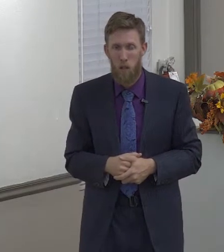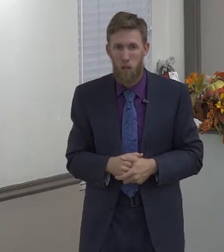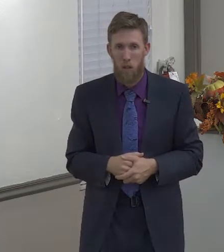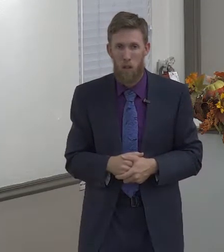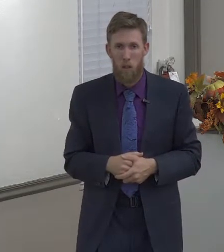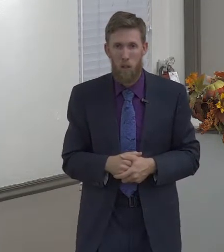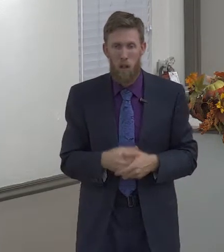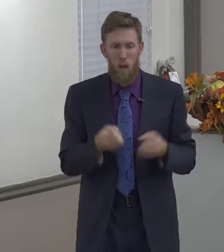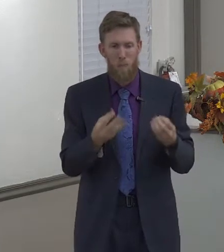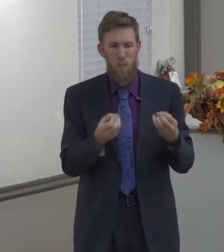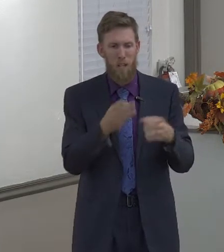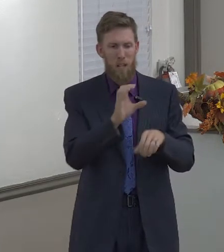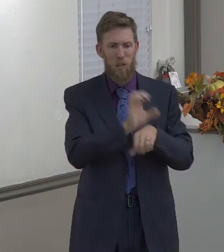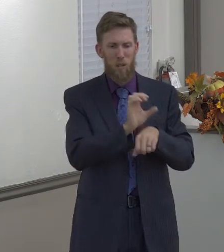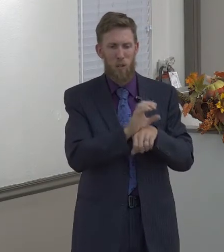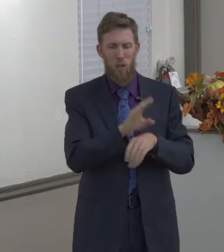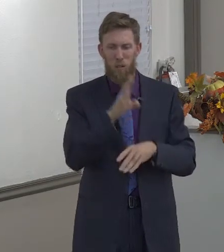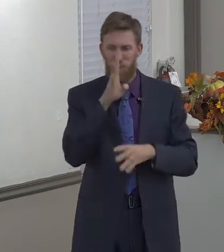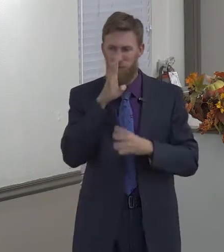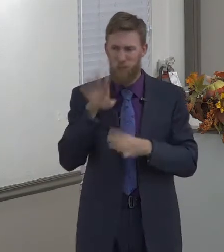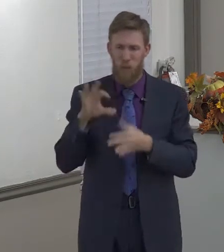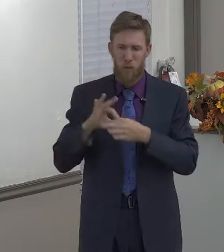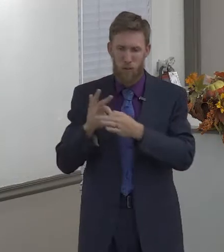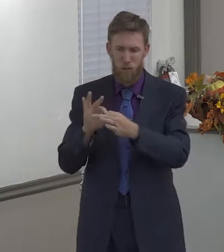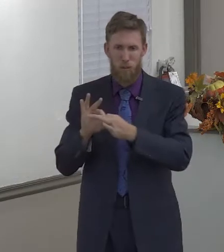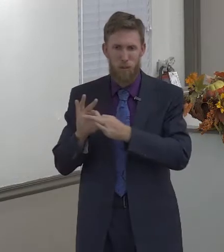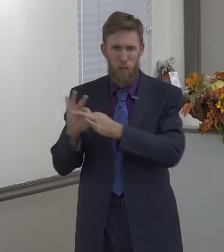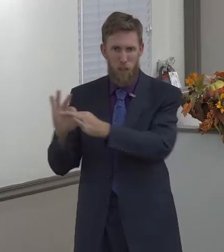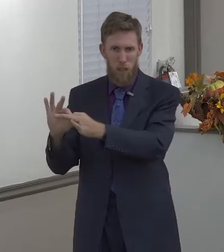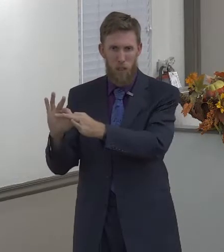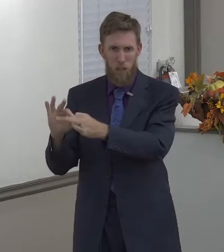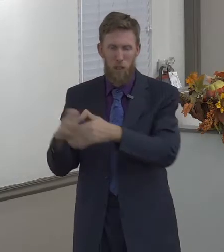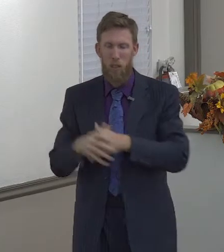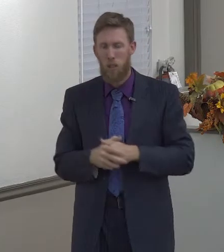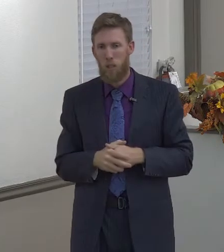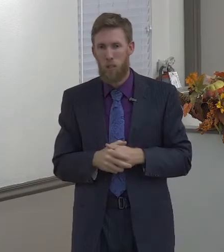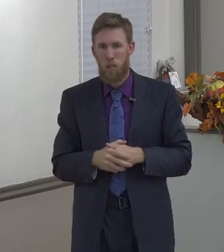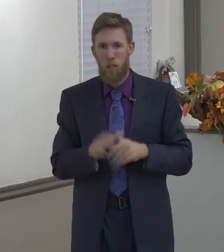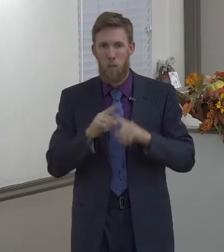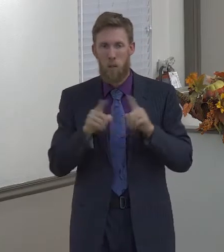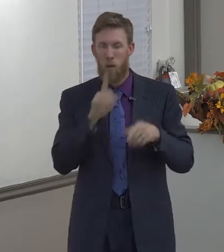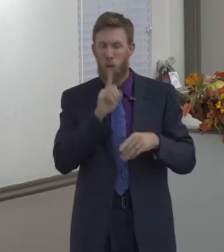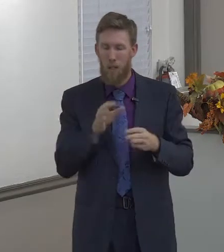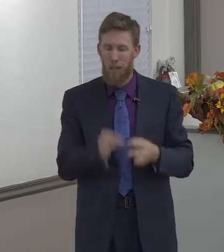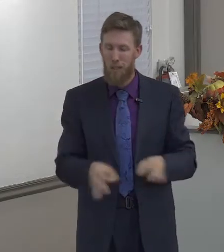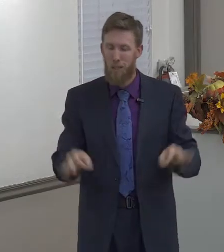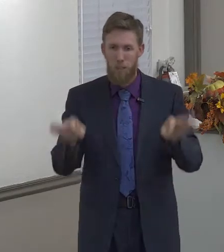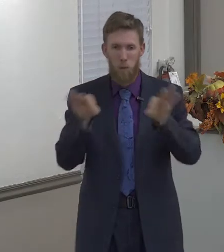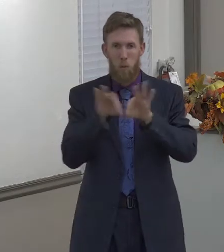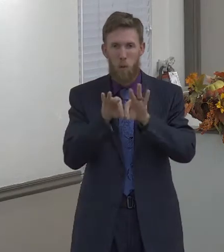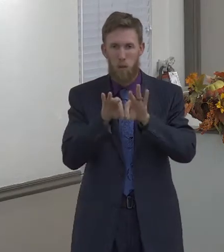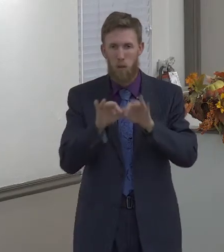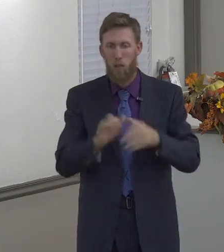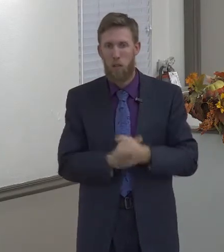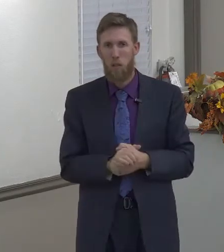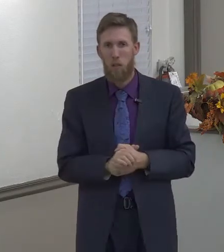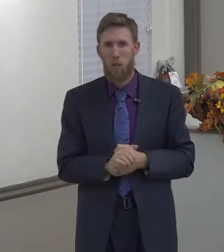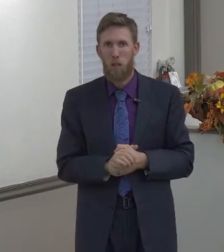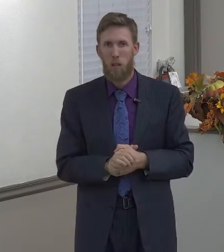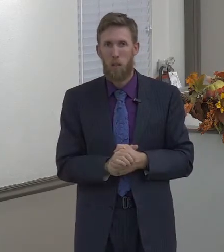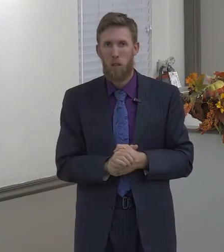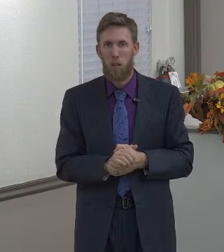the church. Let's look at a few things, and then I'll be done. There's a myth about members. There's a myth about the